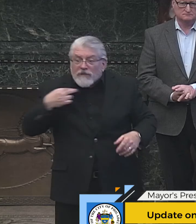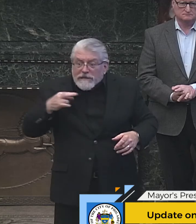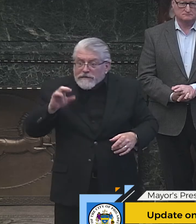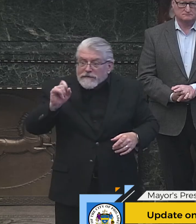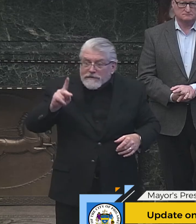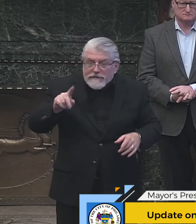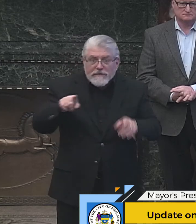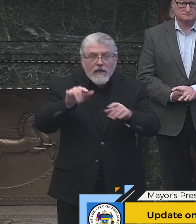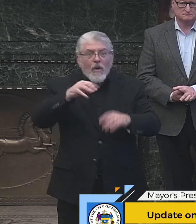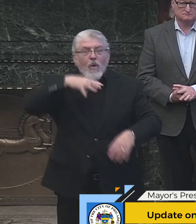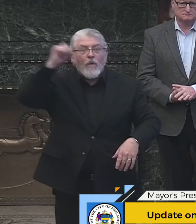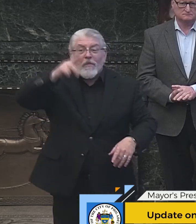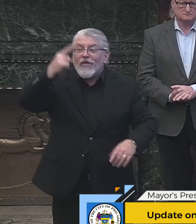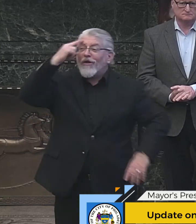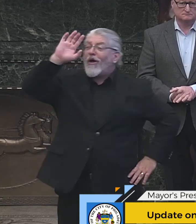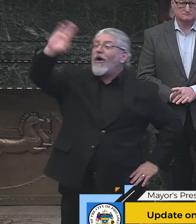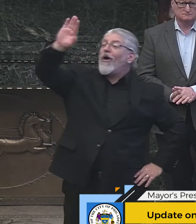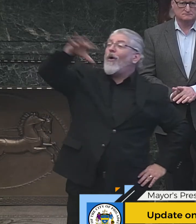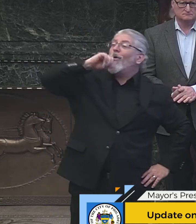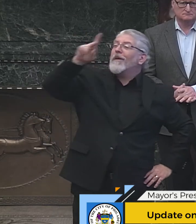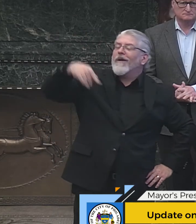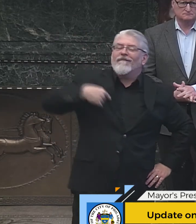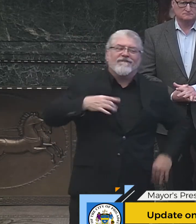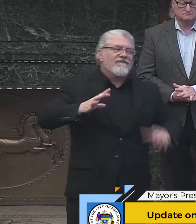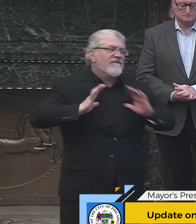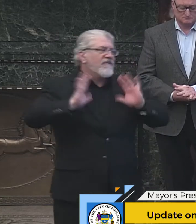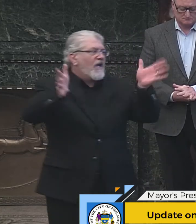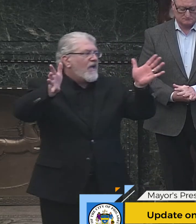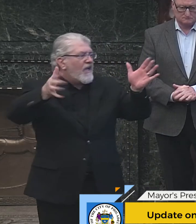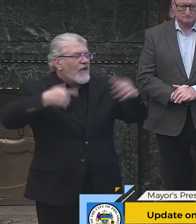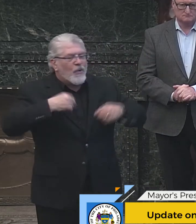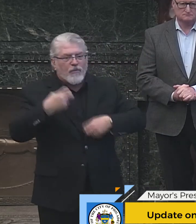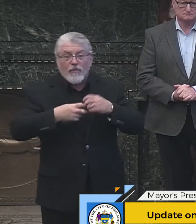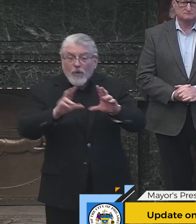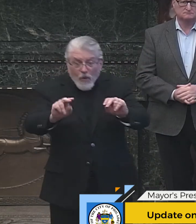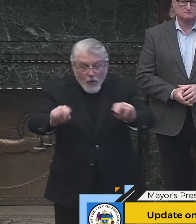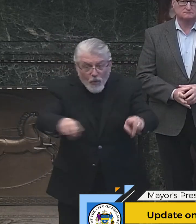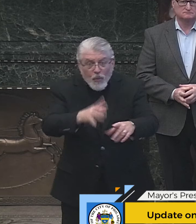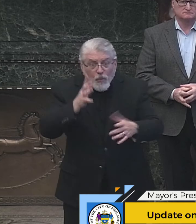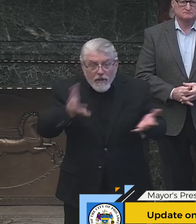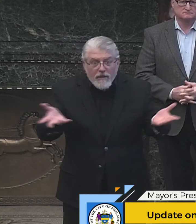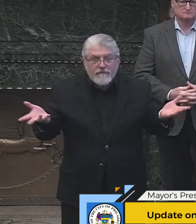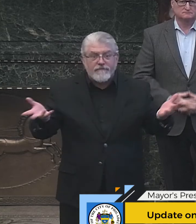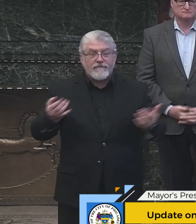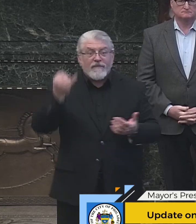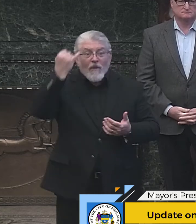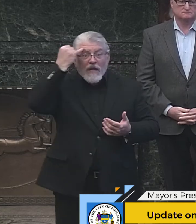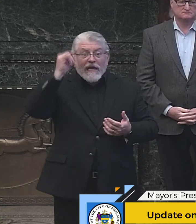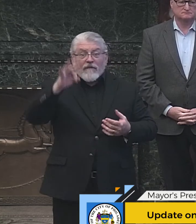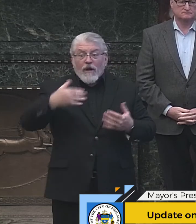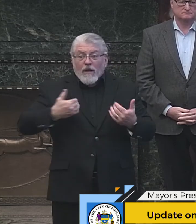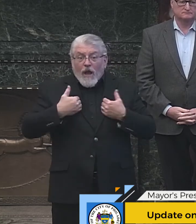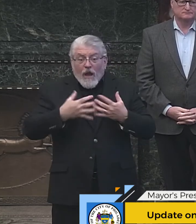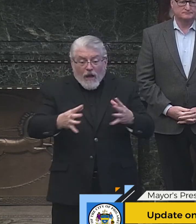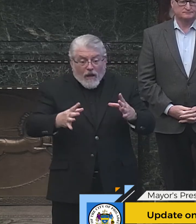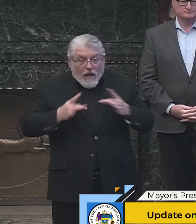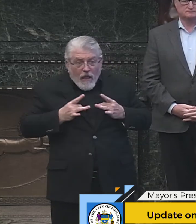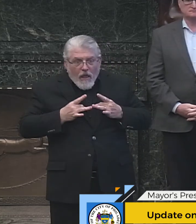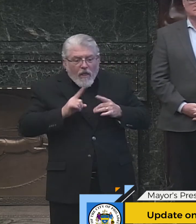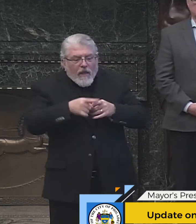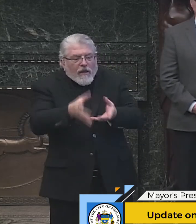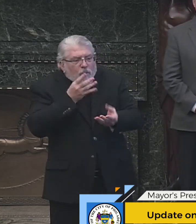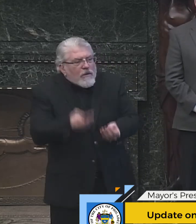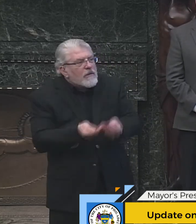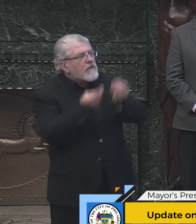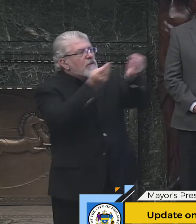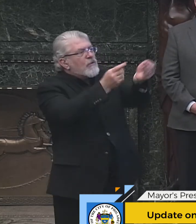risk. We have a sense of invincibility in this country and freedom. This is definitely a